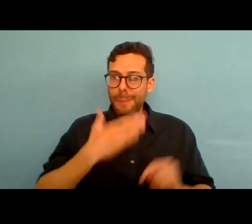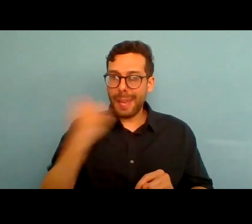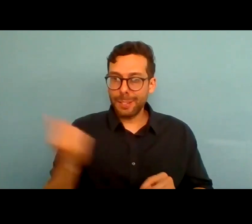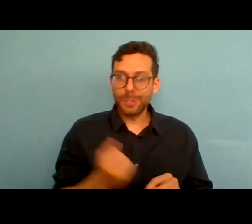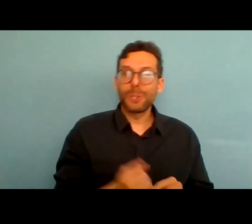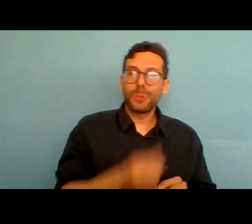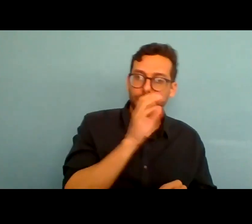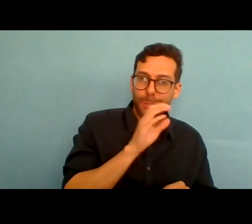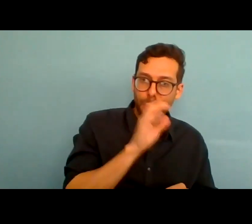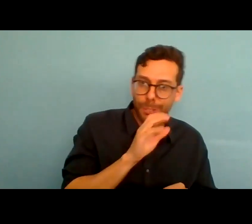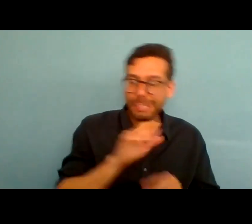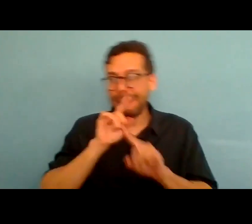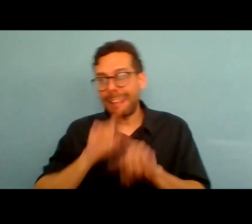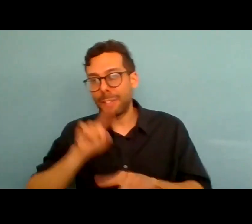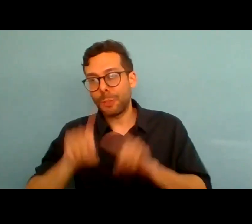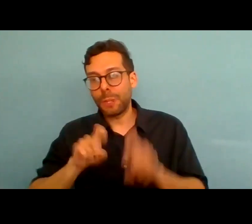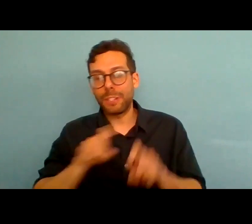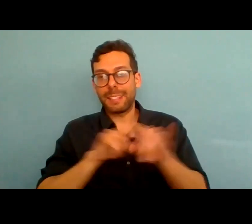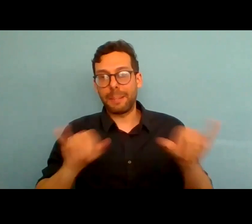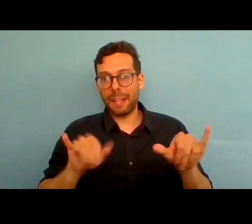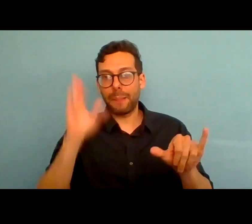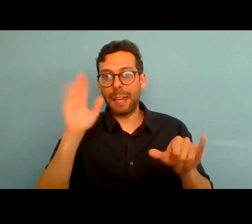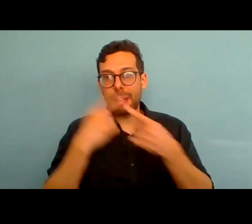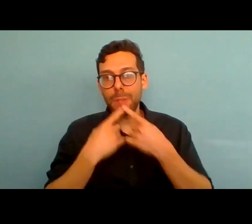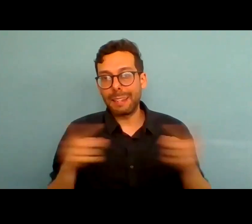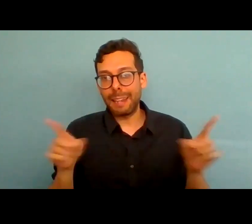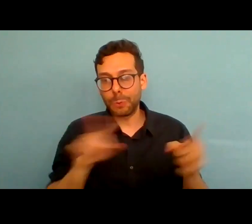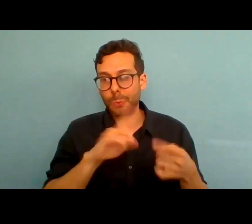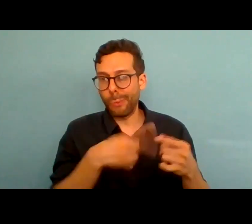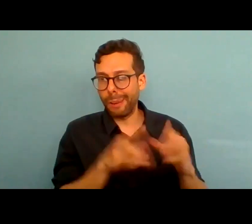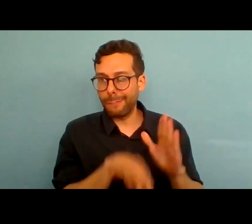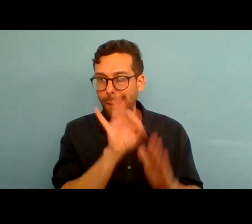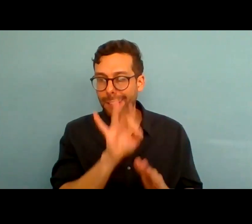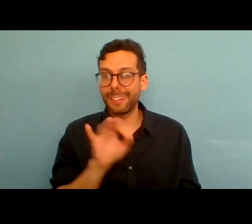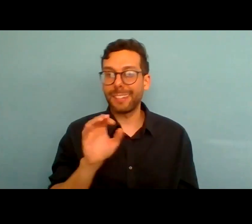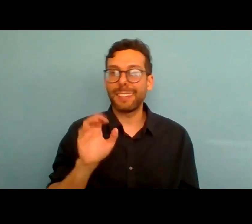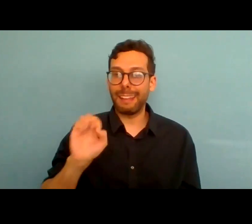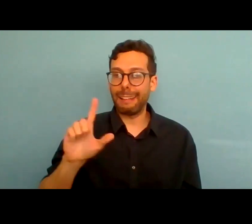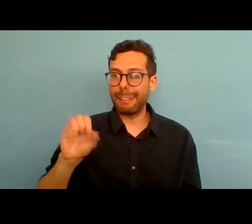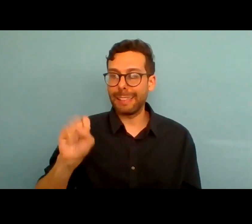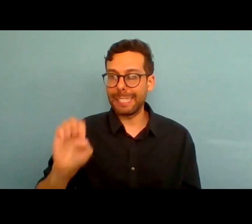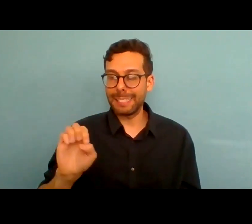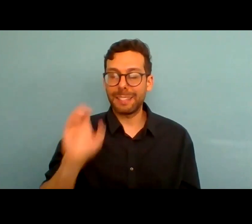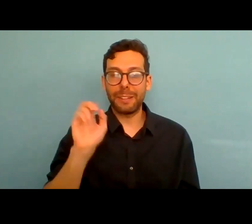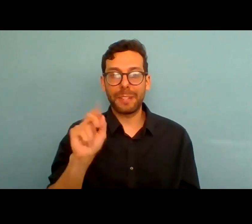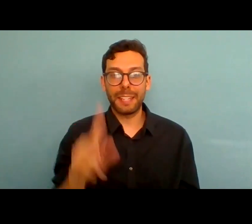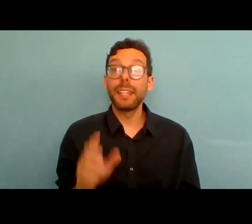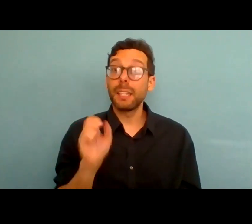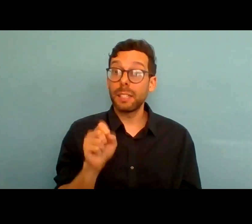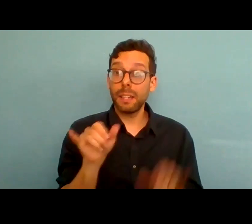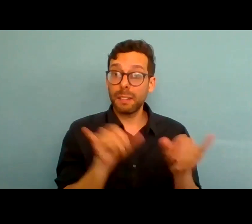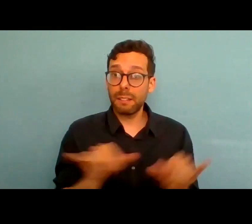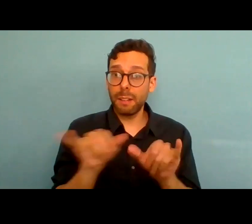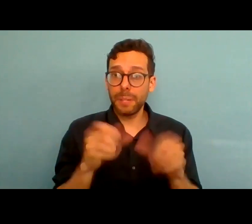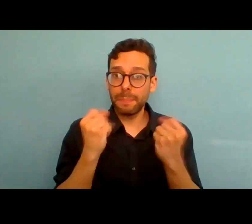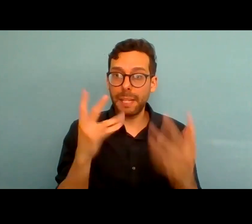and I'll announce it once I have it. Okay. And so we'll get you that just shortly. But yes, it's common, and a lot of people have it. And